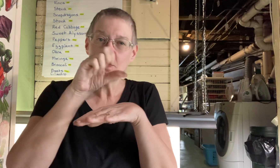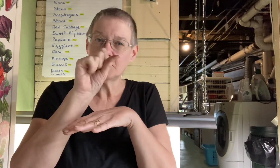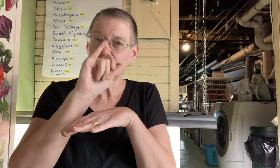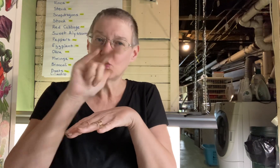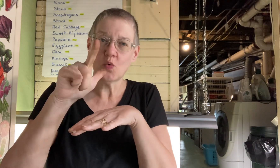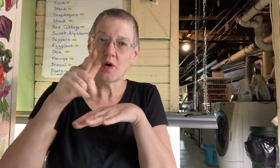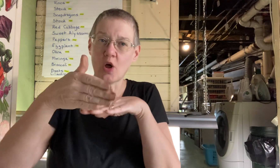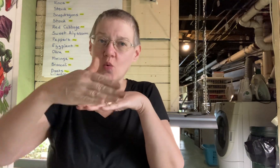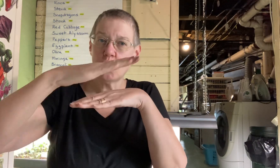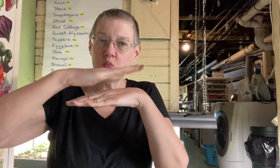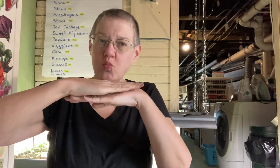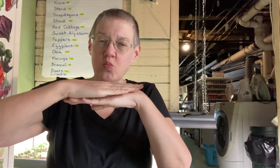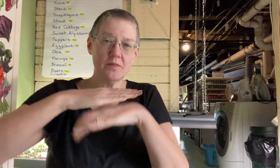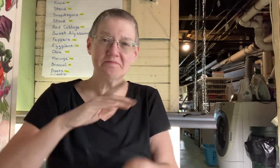with soil.